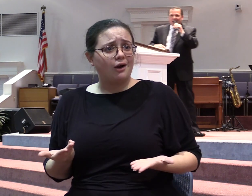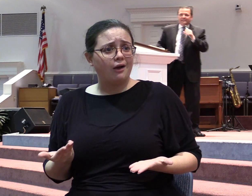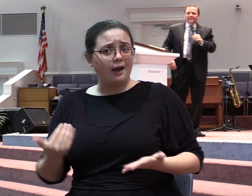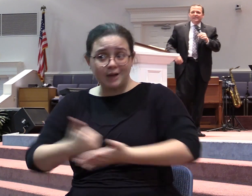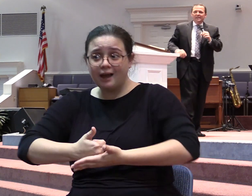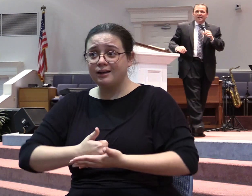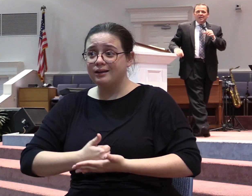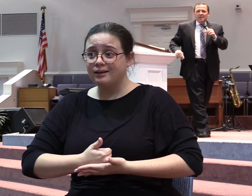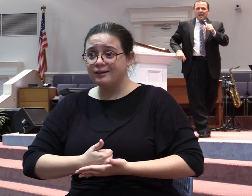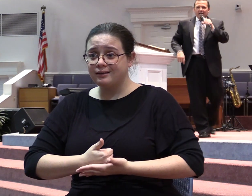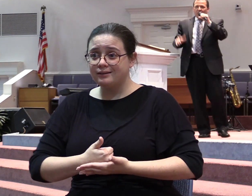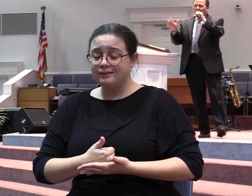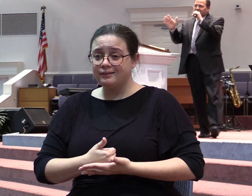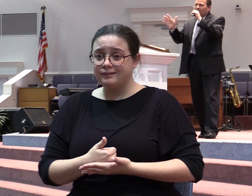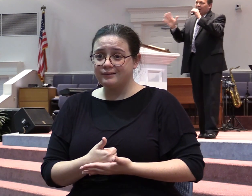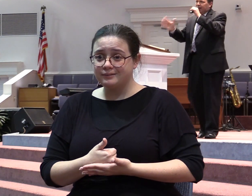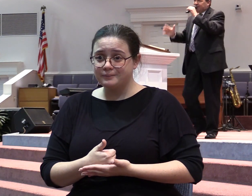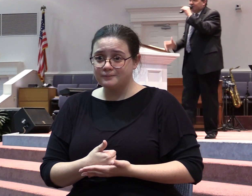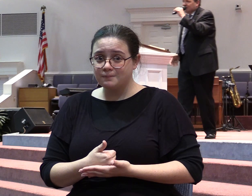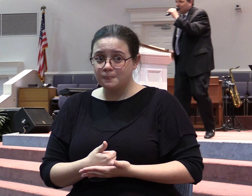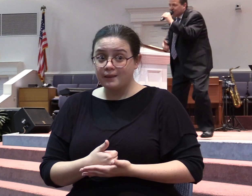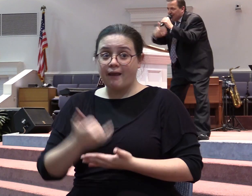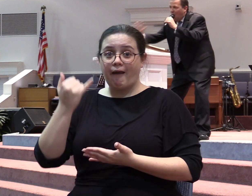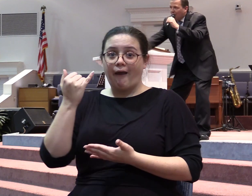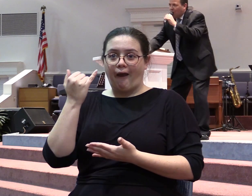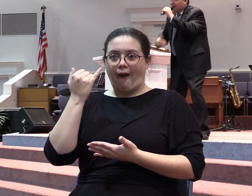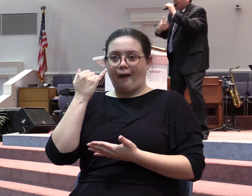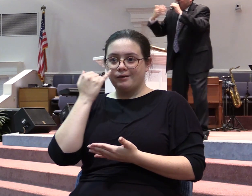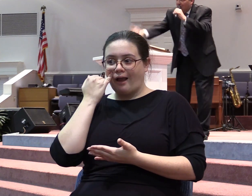of God. As long as there were empty vessels, the